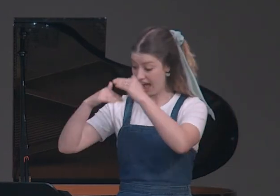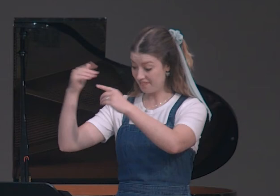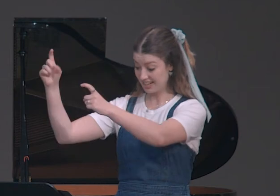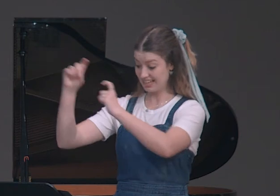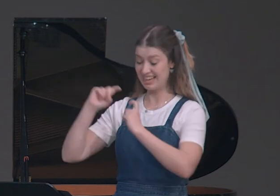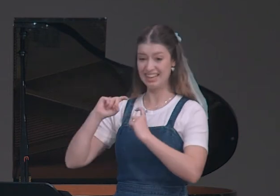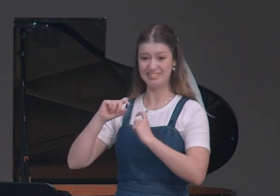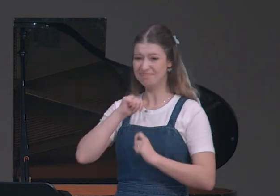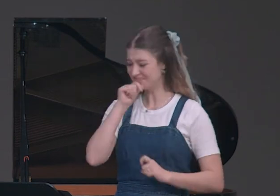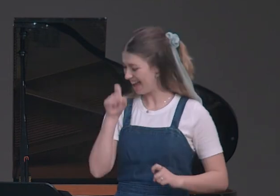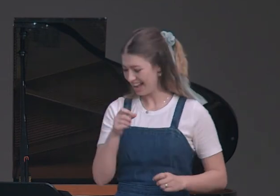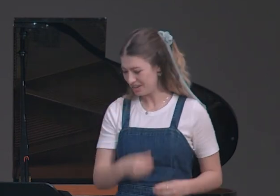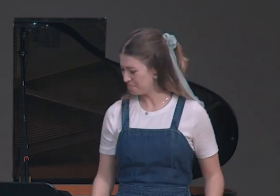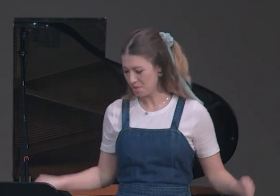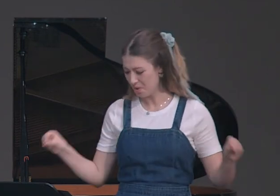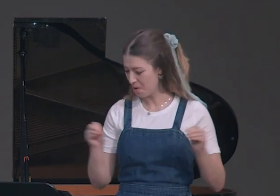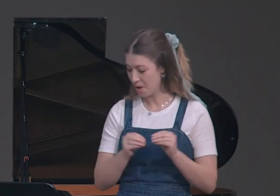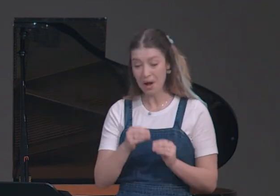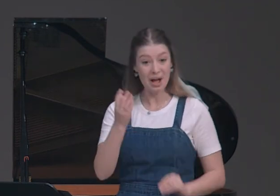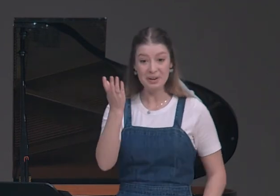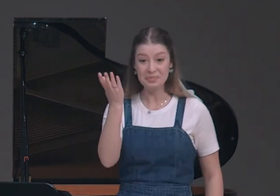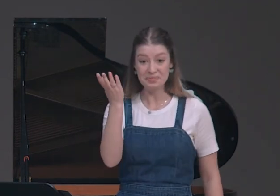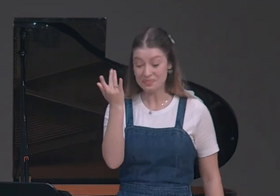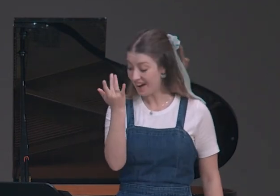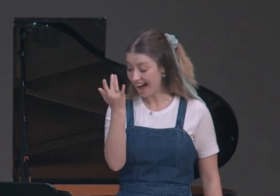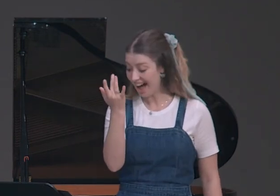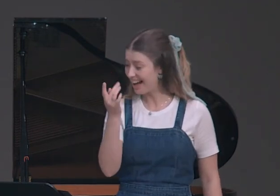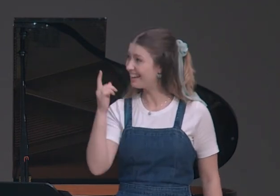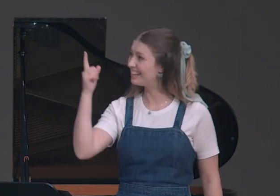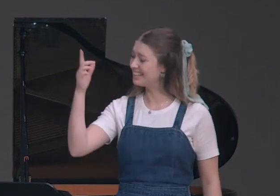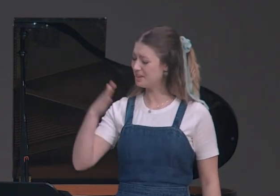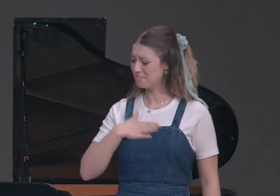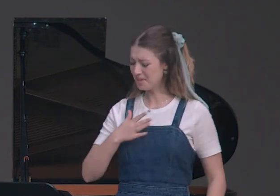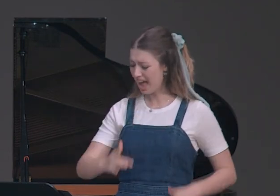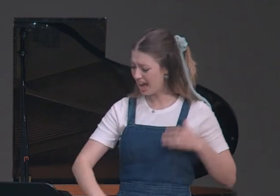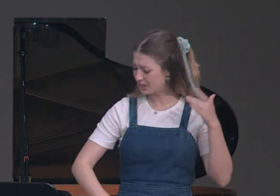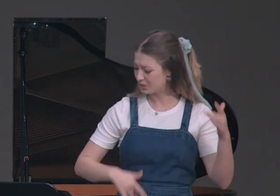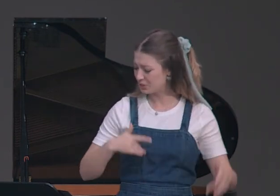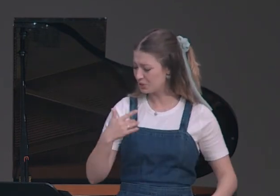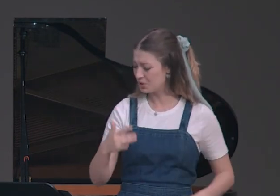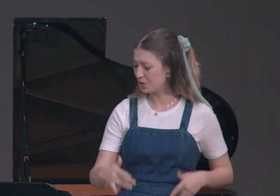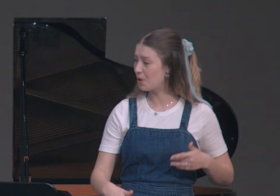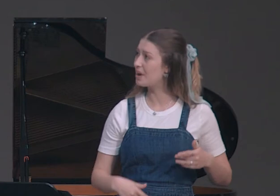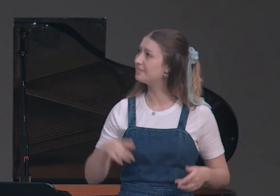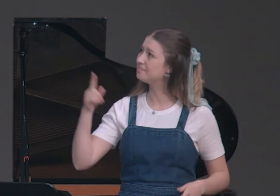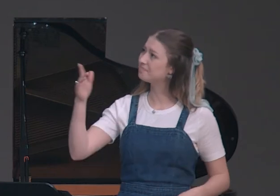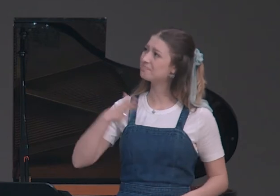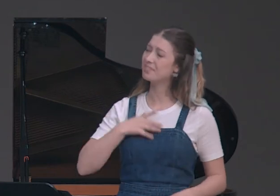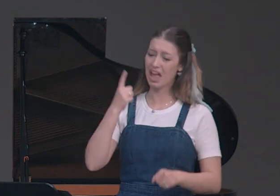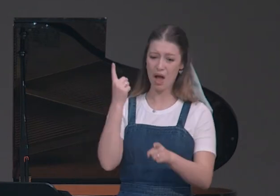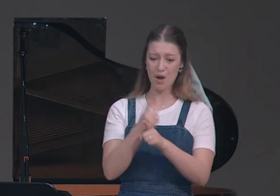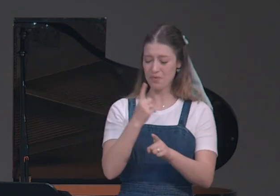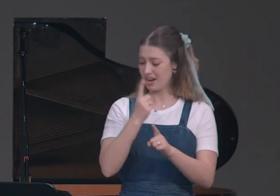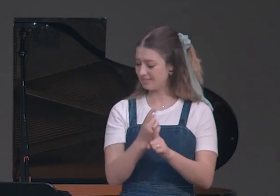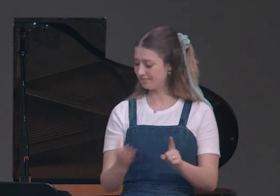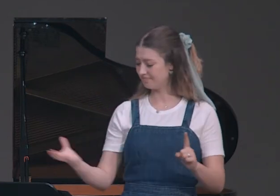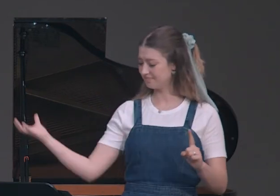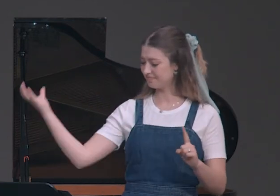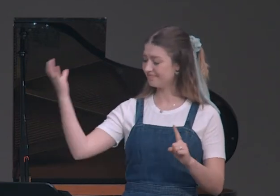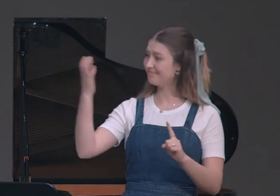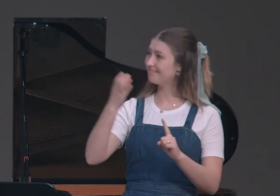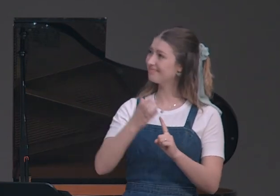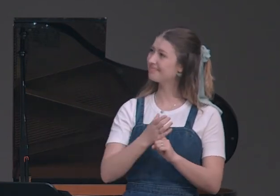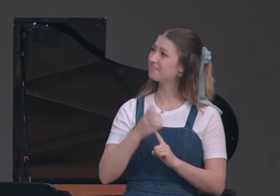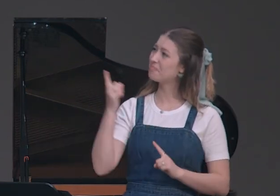more forever now to give. He is my joy,